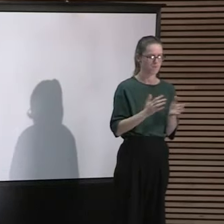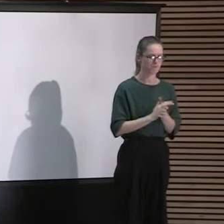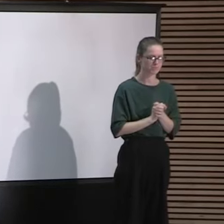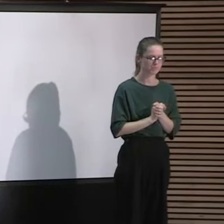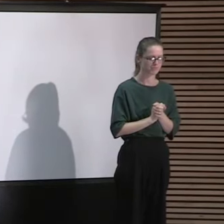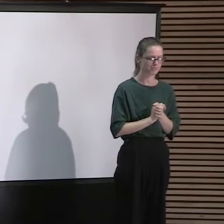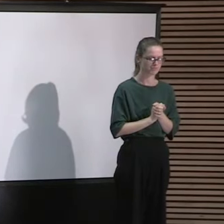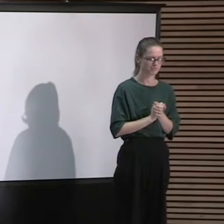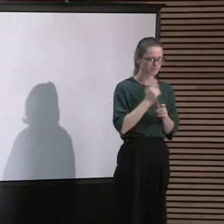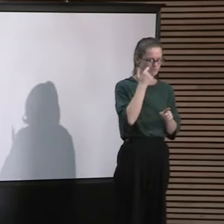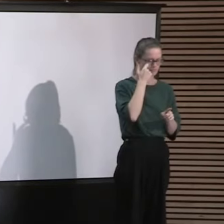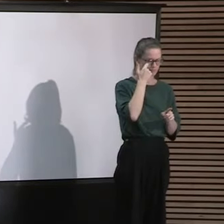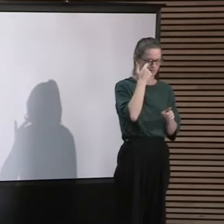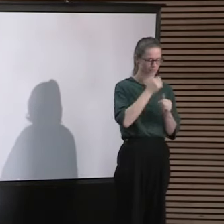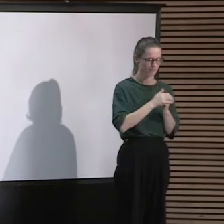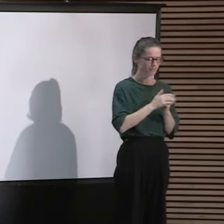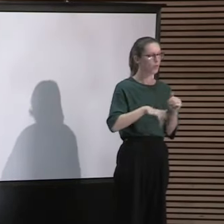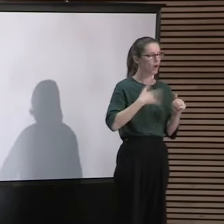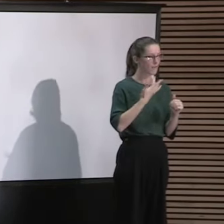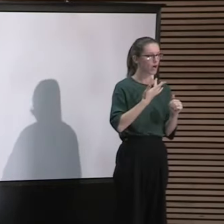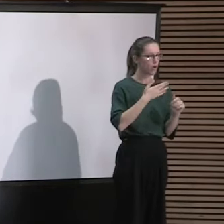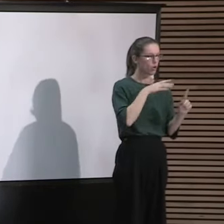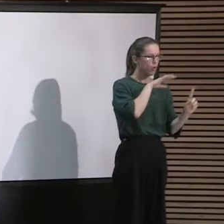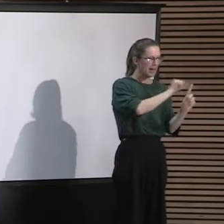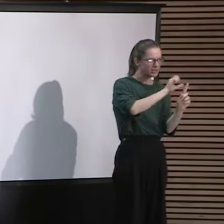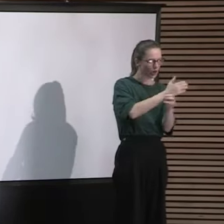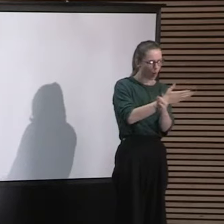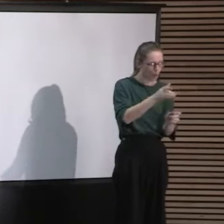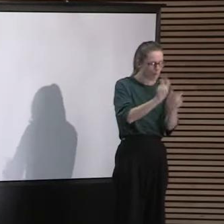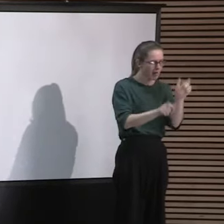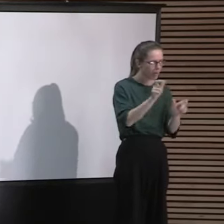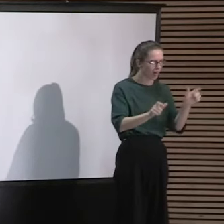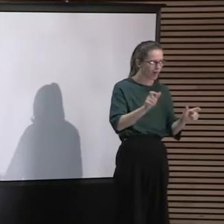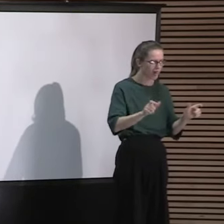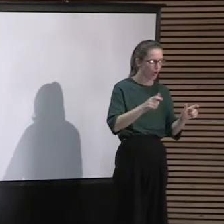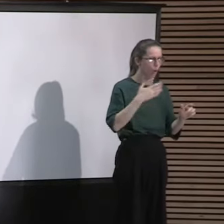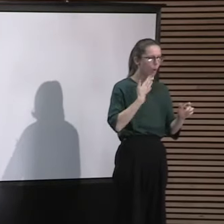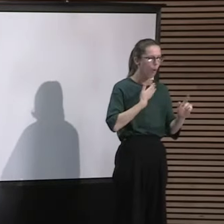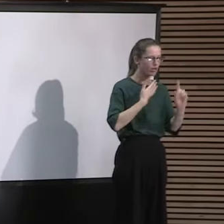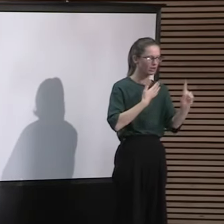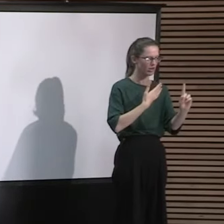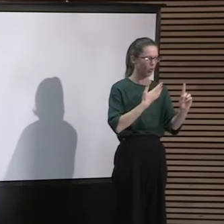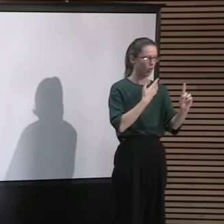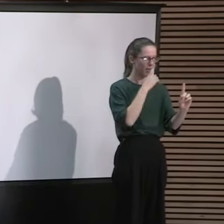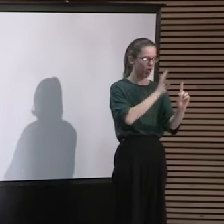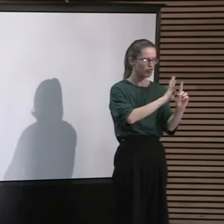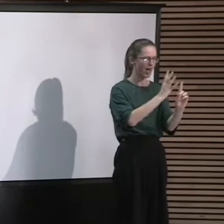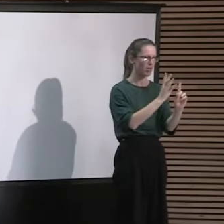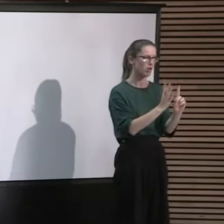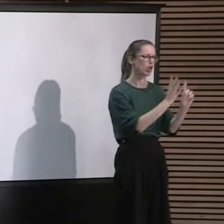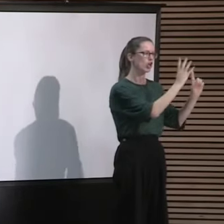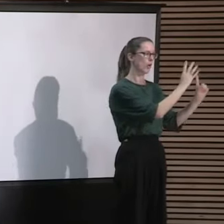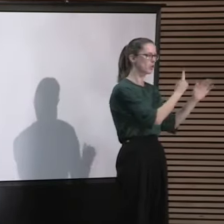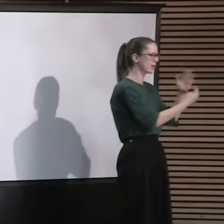increasingly confident we are tracing and identifying all of the cases, and because we've got all those close contacts in isolation and are testing